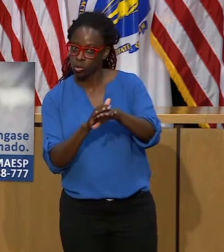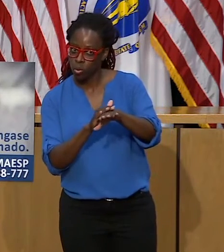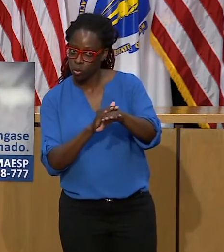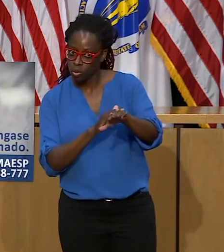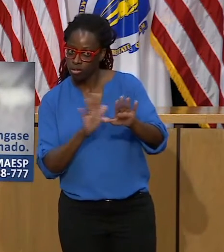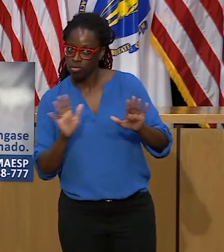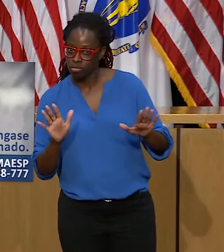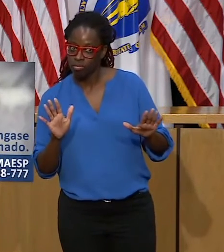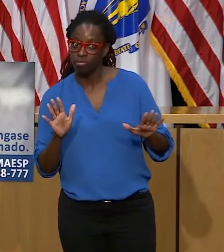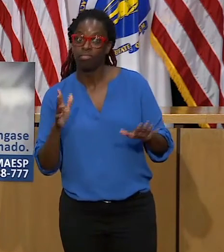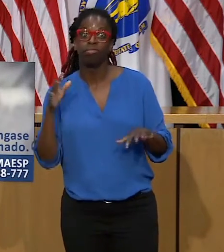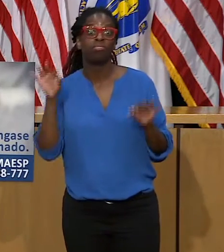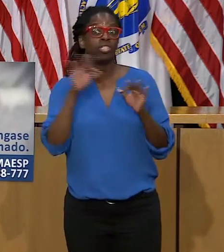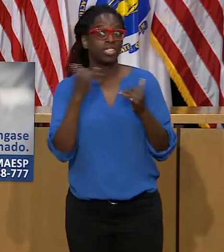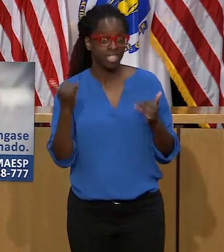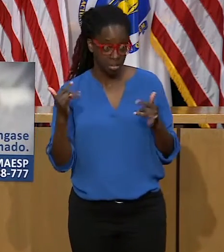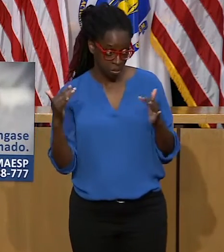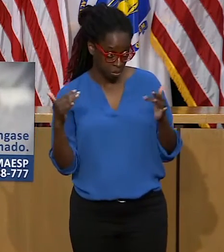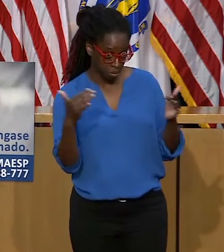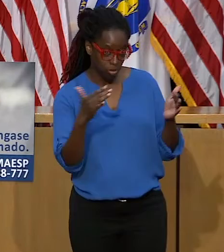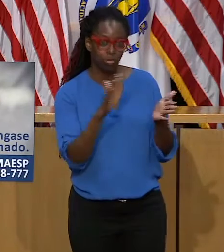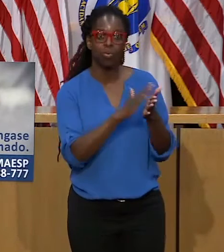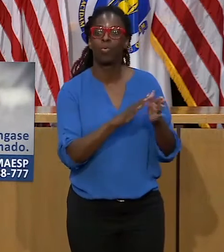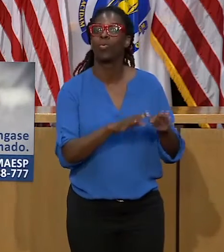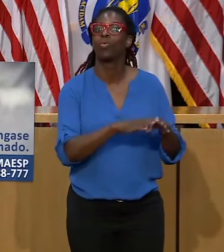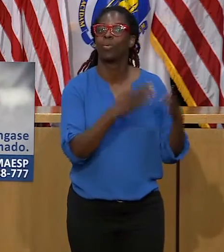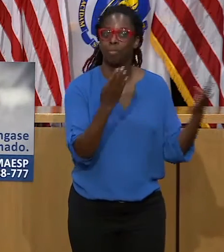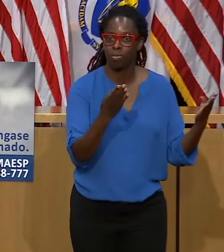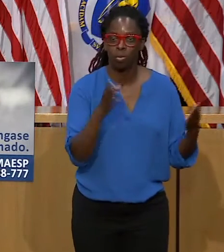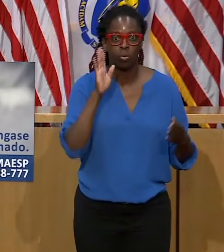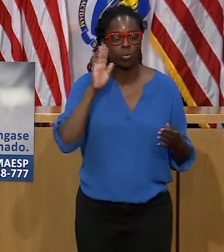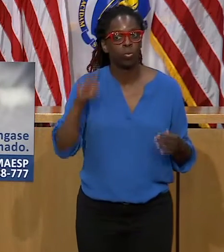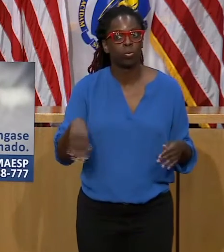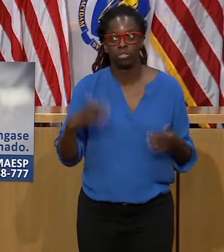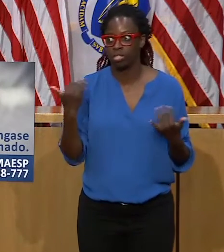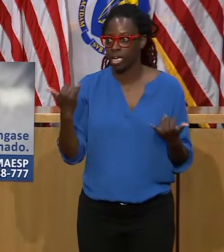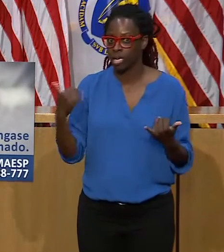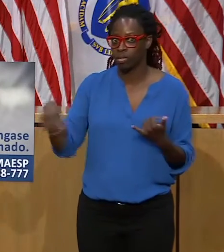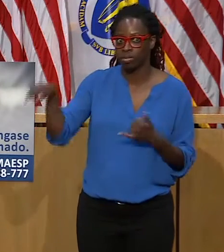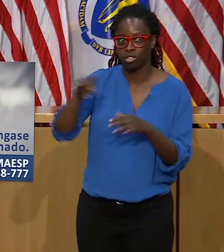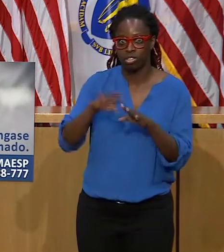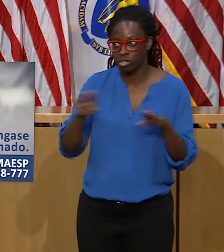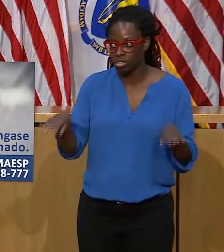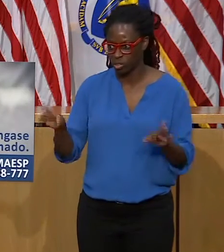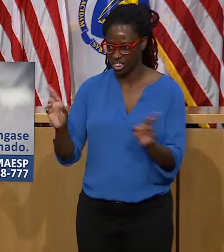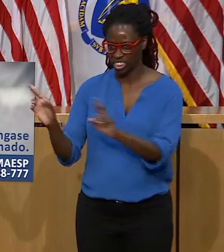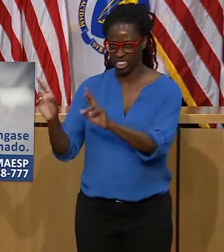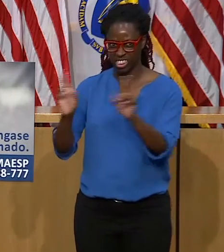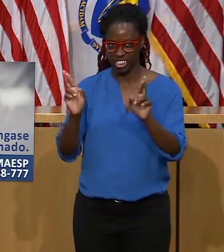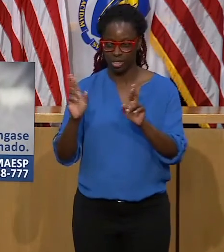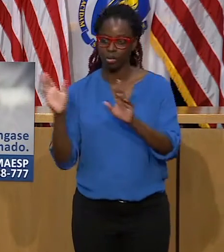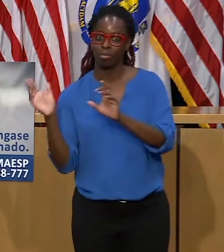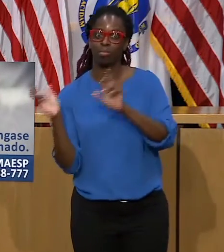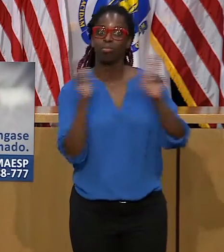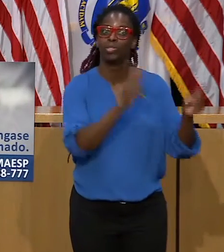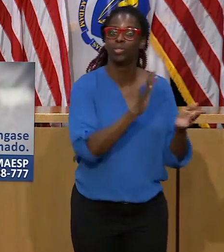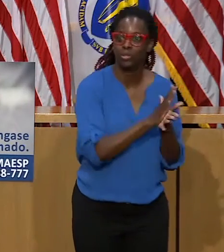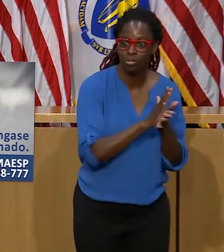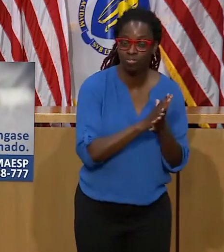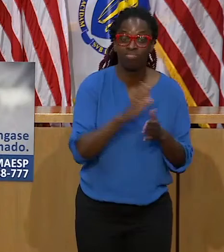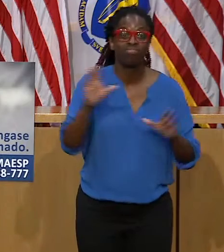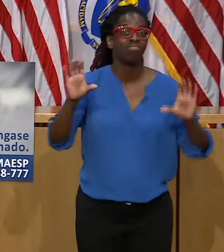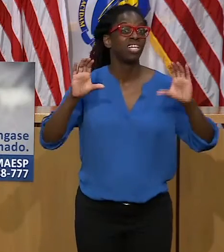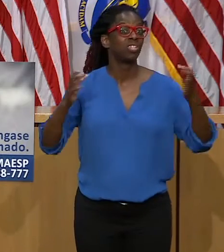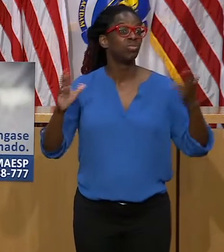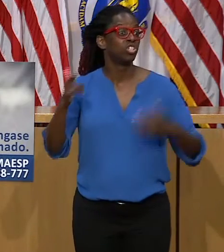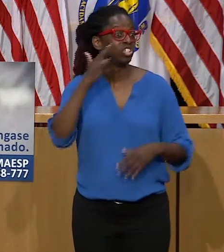possible into classrooms, into seats, as safely as we can. This guidance gives school districts